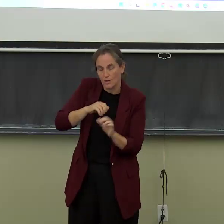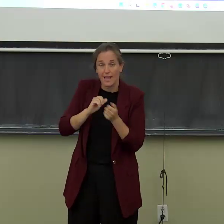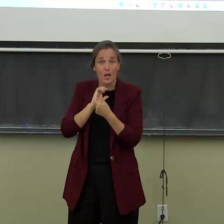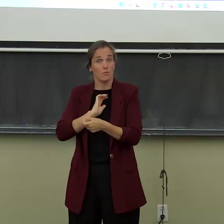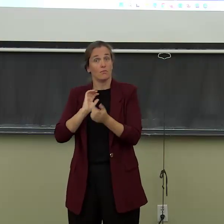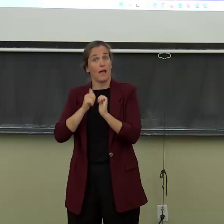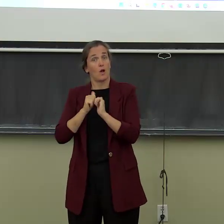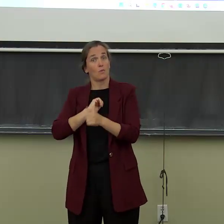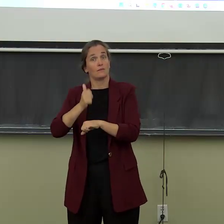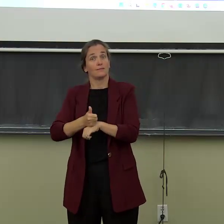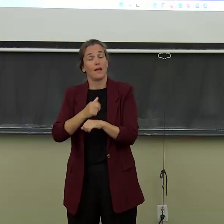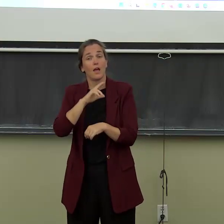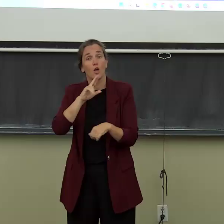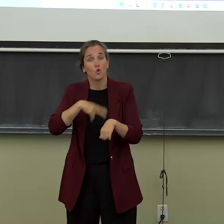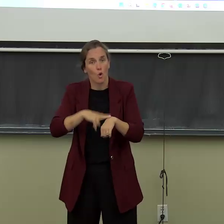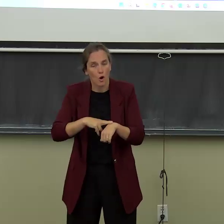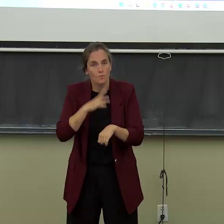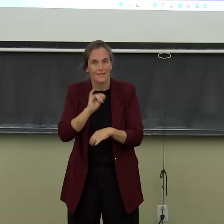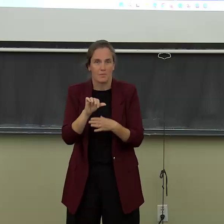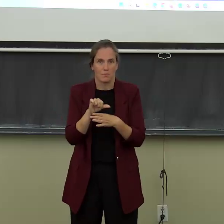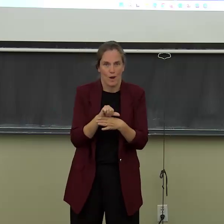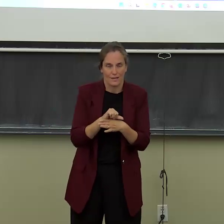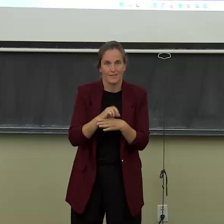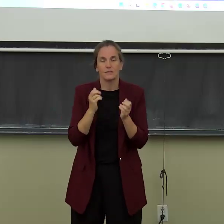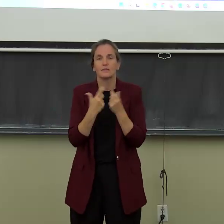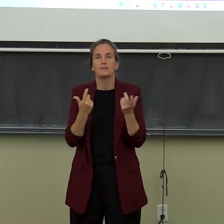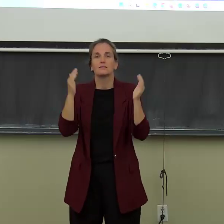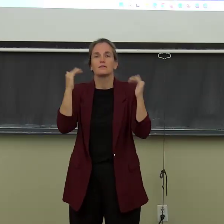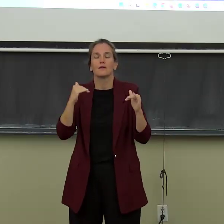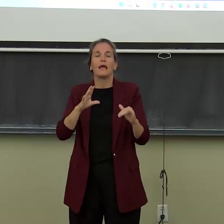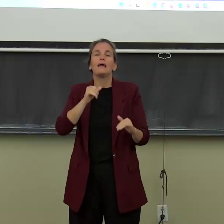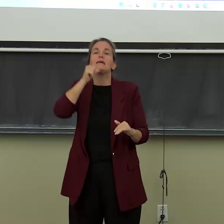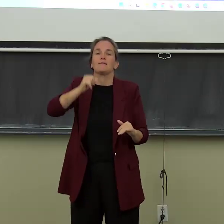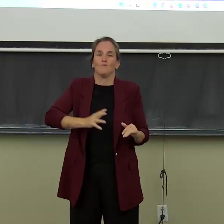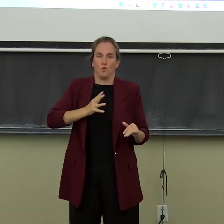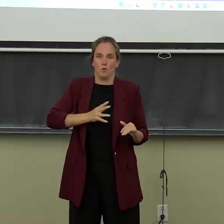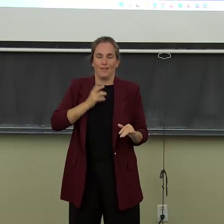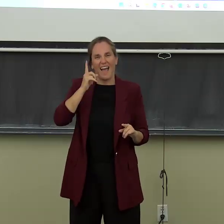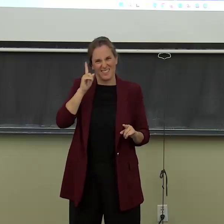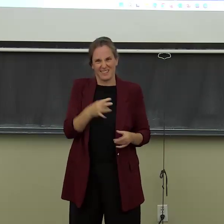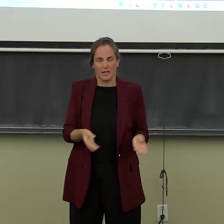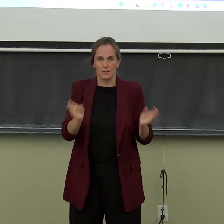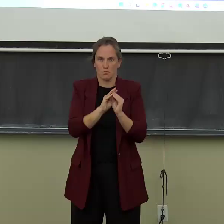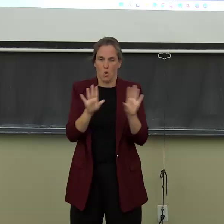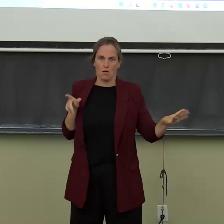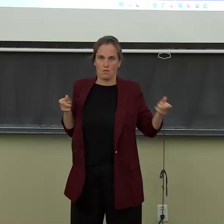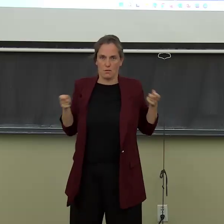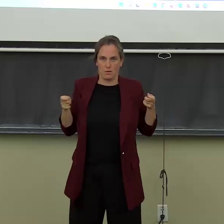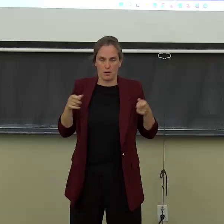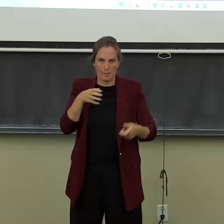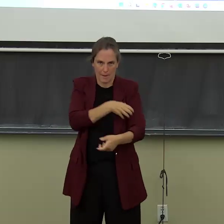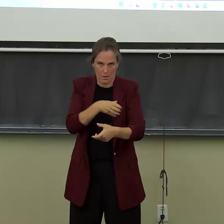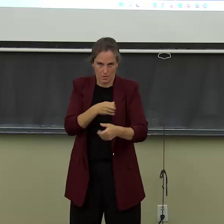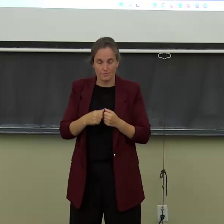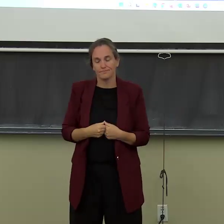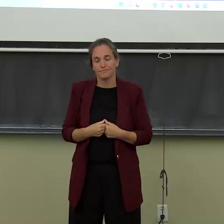practices and standards informally, I think is where our power is much higher. And so I think I'll end by saying that I think